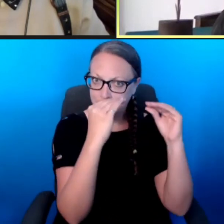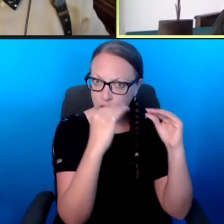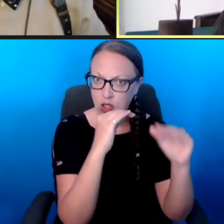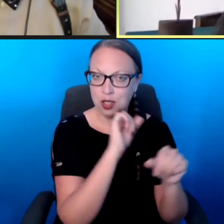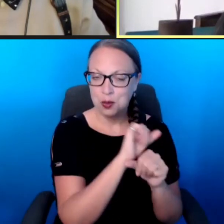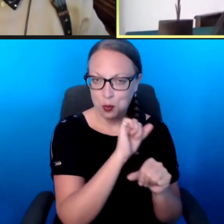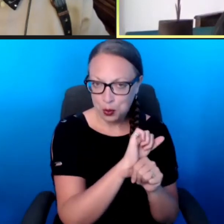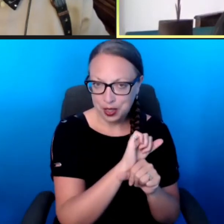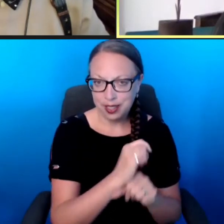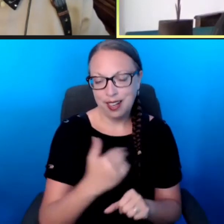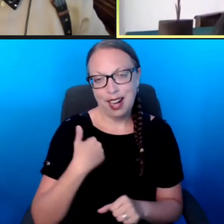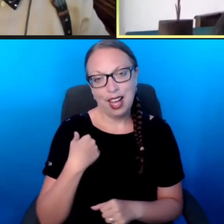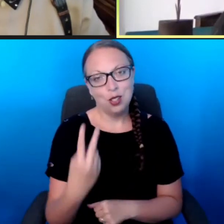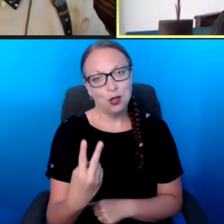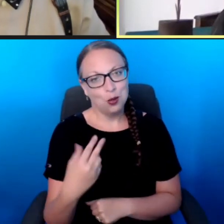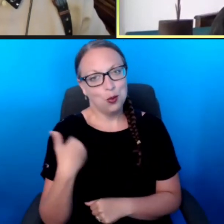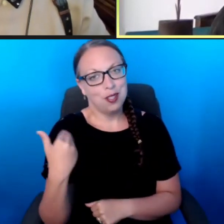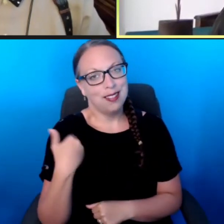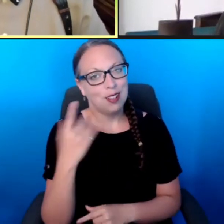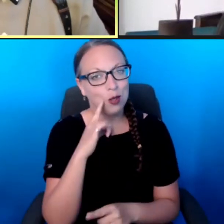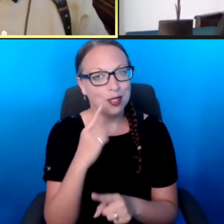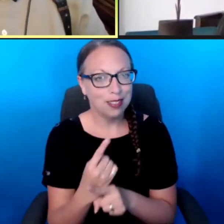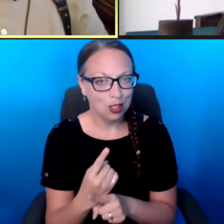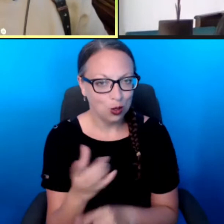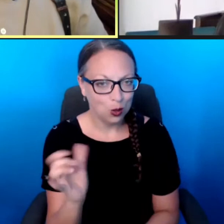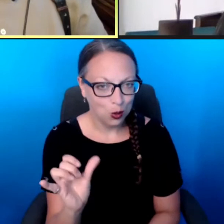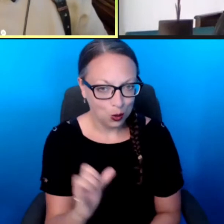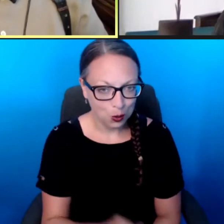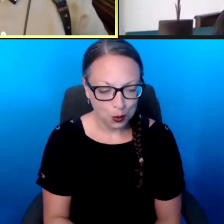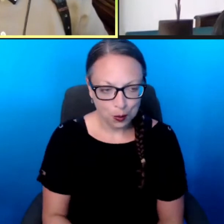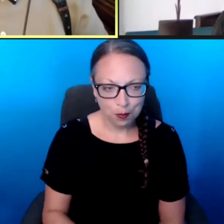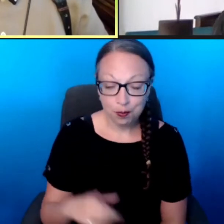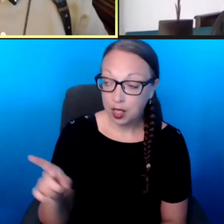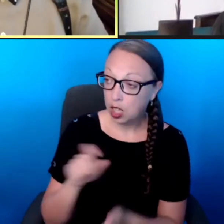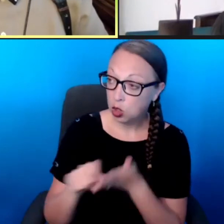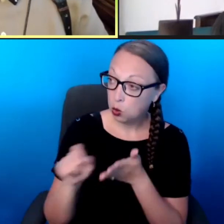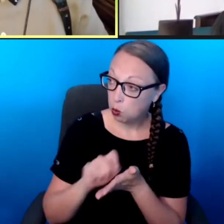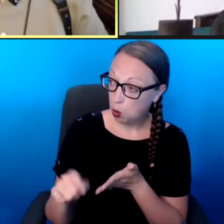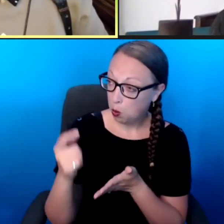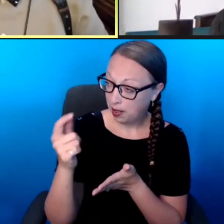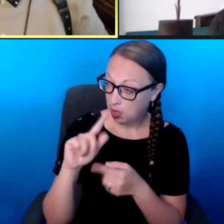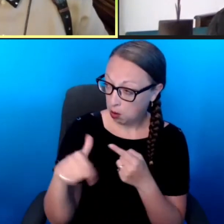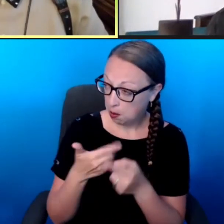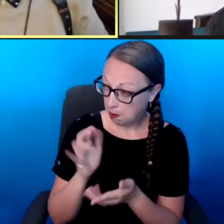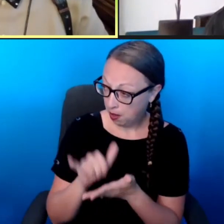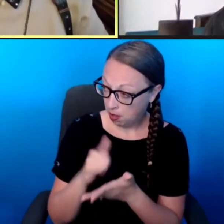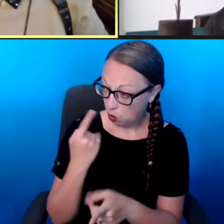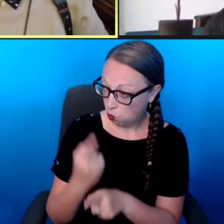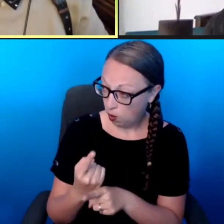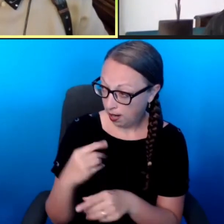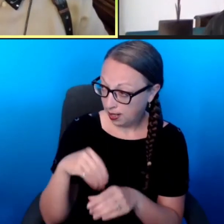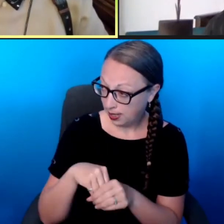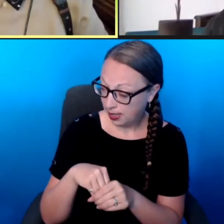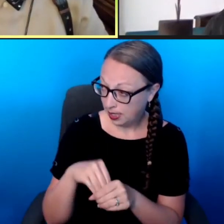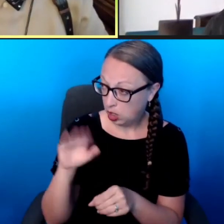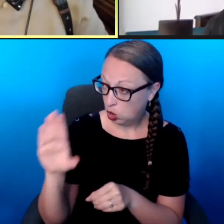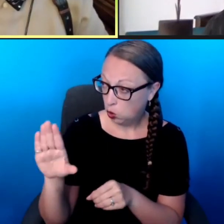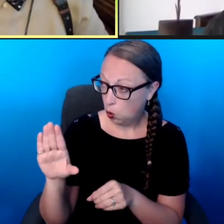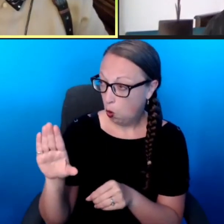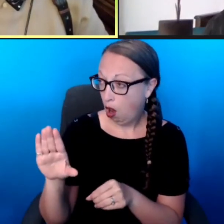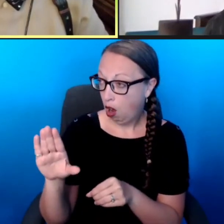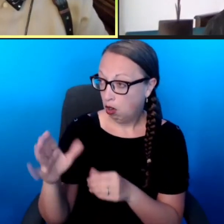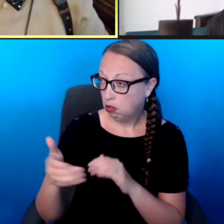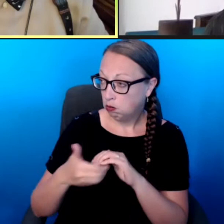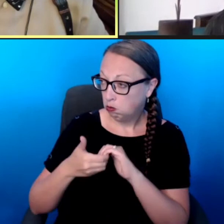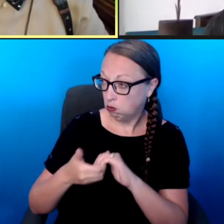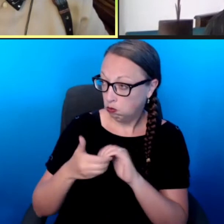had two younger sisters. So. And you wrote a little bit about that, didn't you, in one of your collaborated